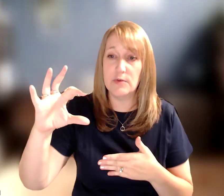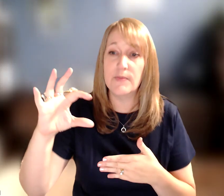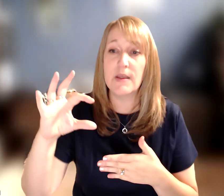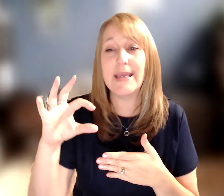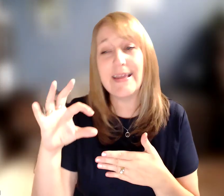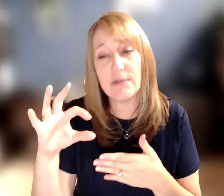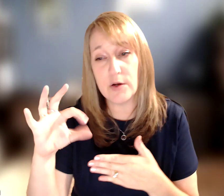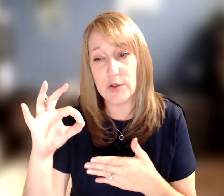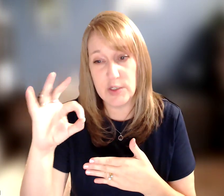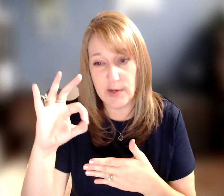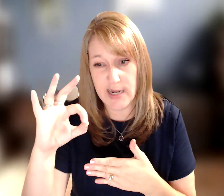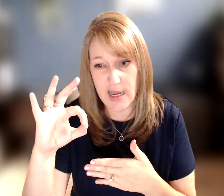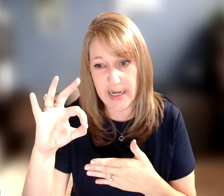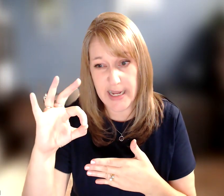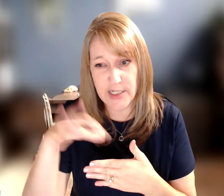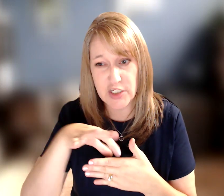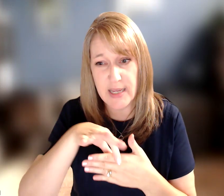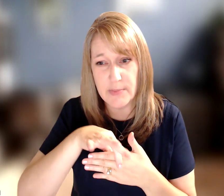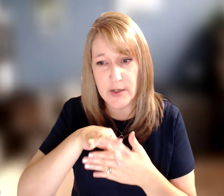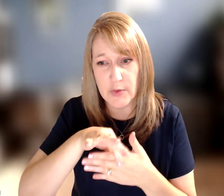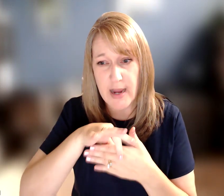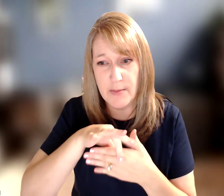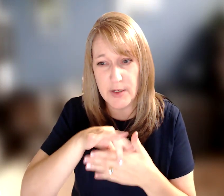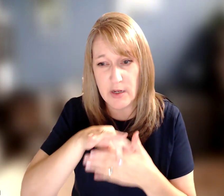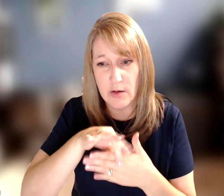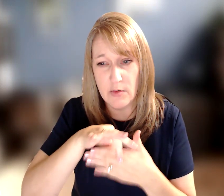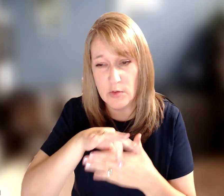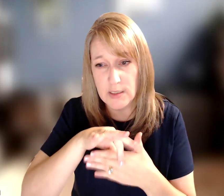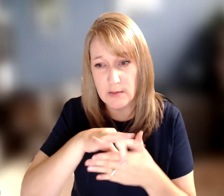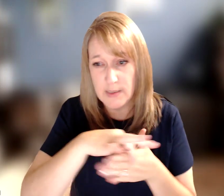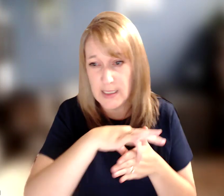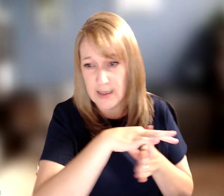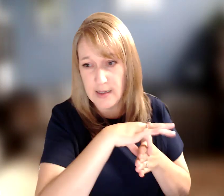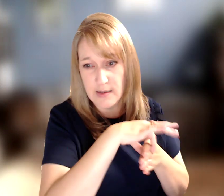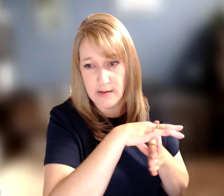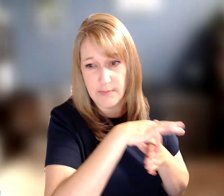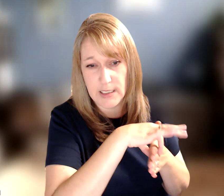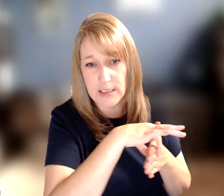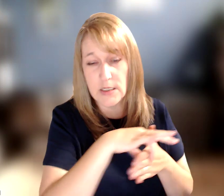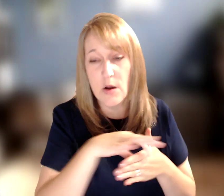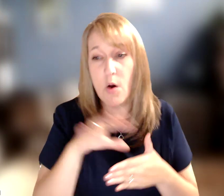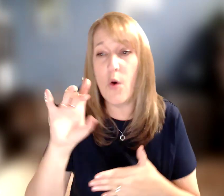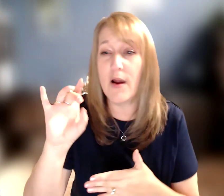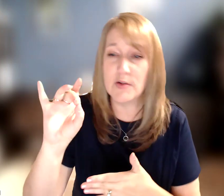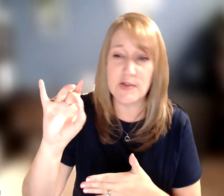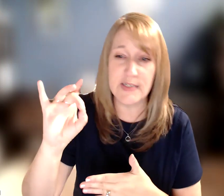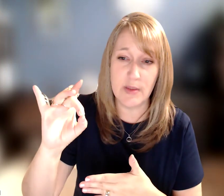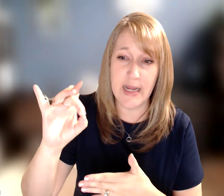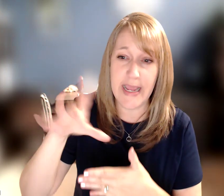do either you can do a 9 hand shape and grab and you kind of hold a little bit like that, meat. Or I've also seen it with an 8